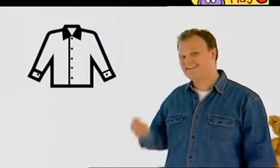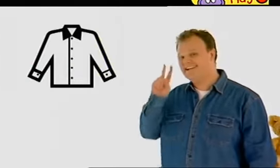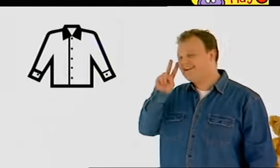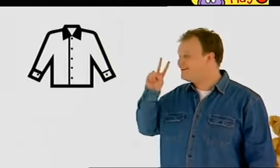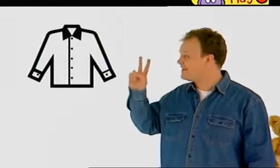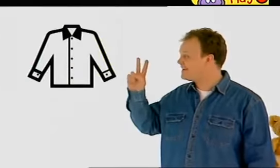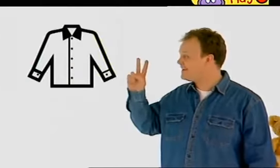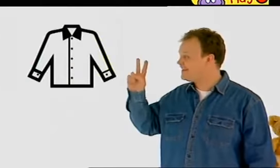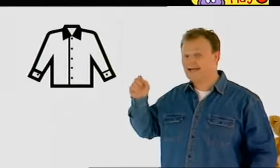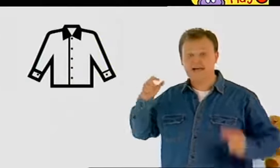Look.